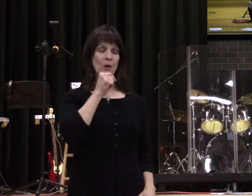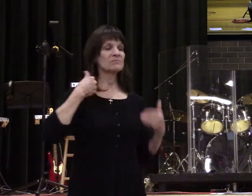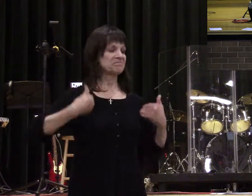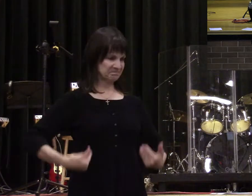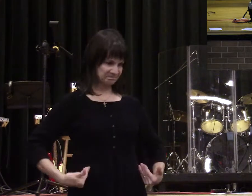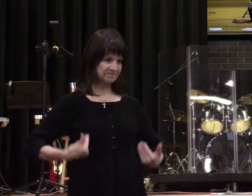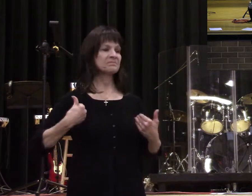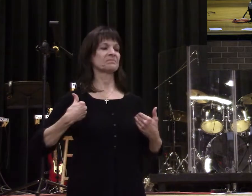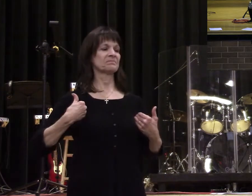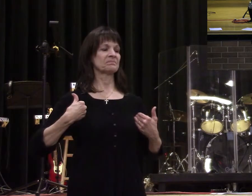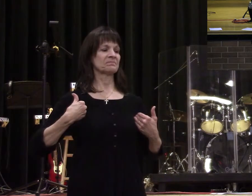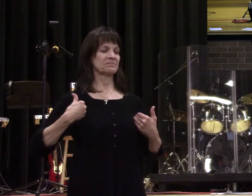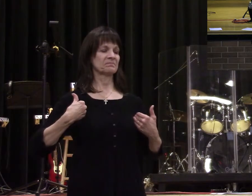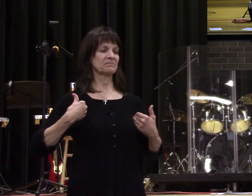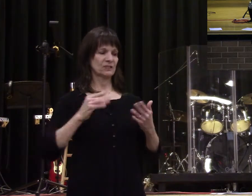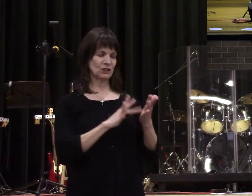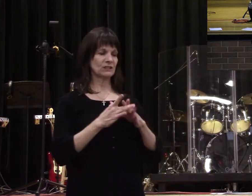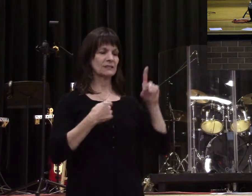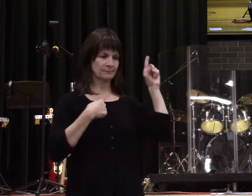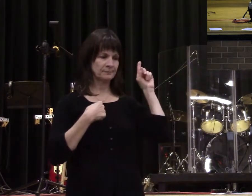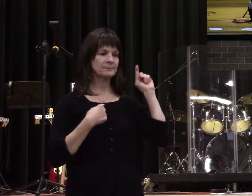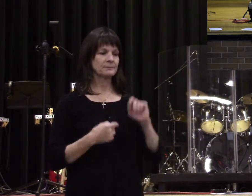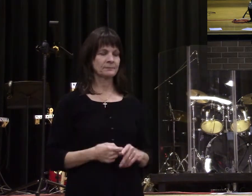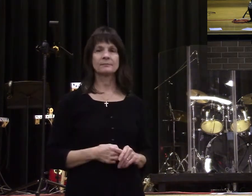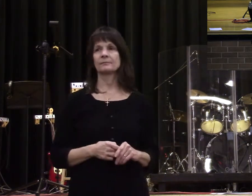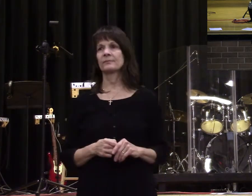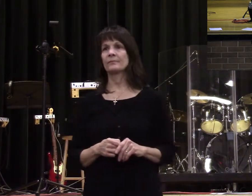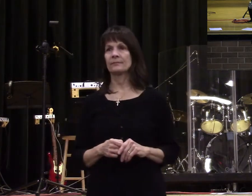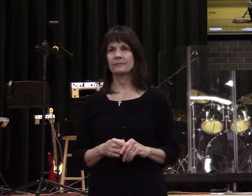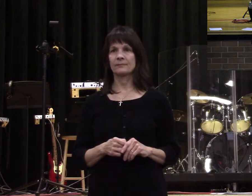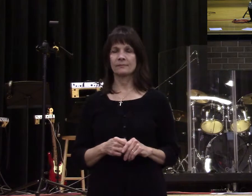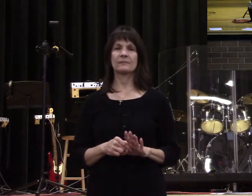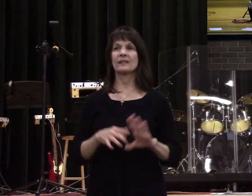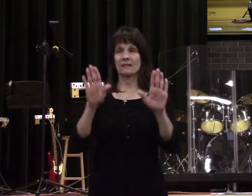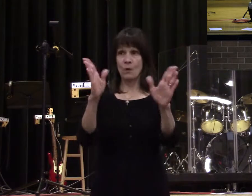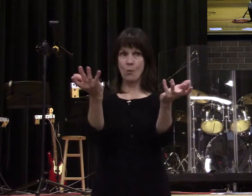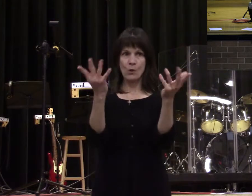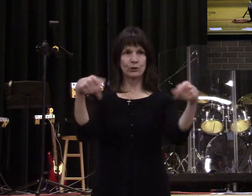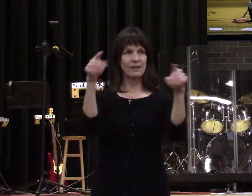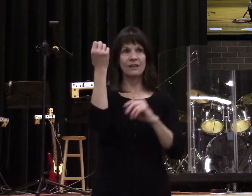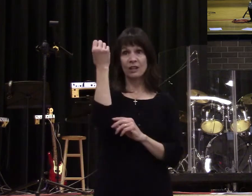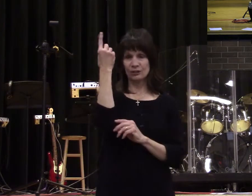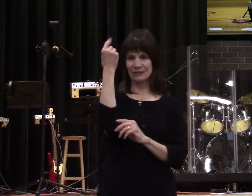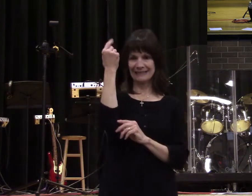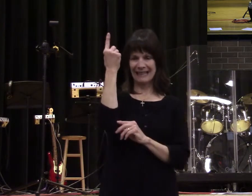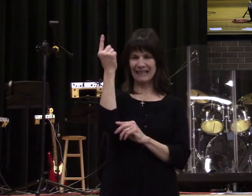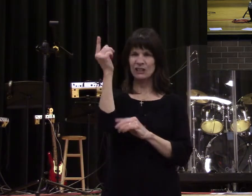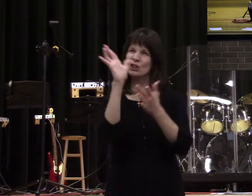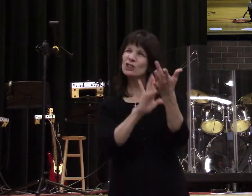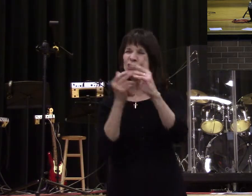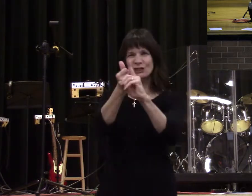Now, there's a lot we can get from this, but the first thing that I want you to get is that revelation of who